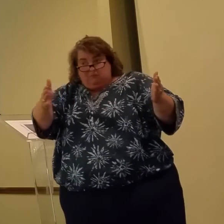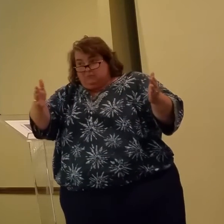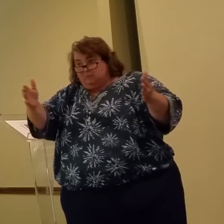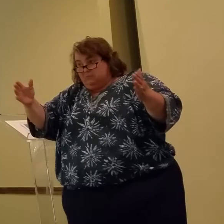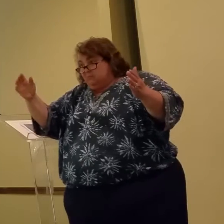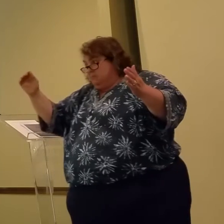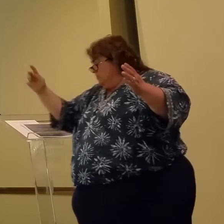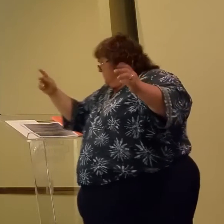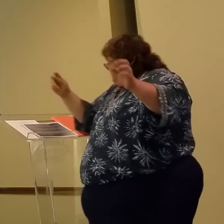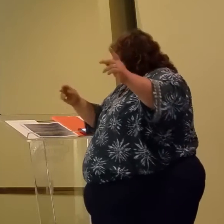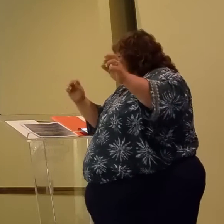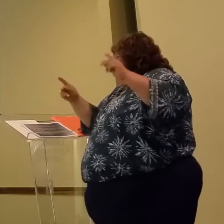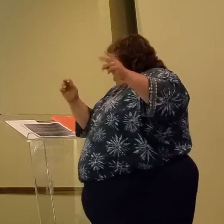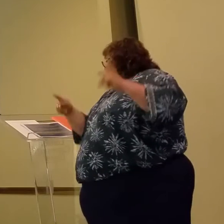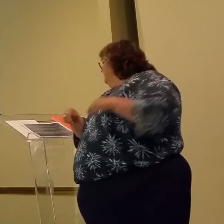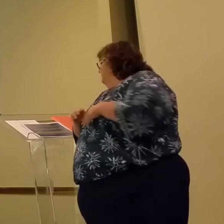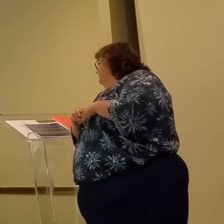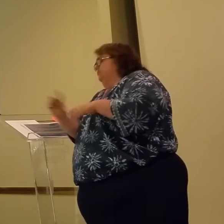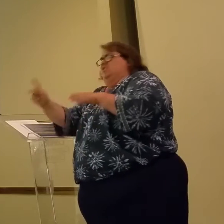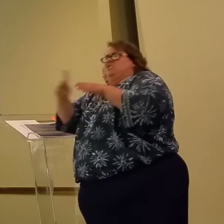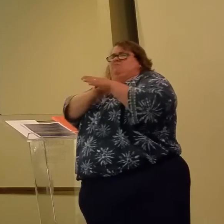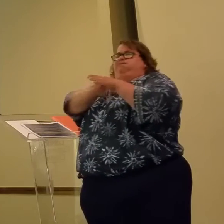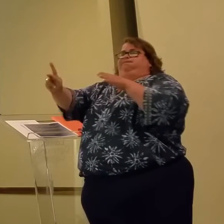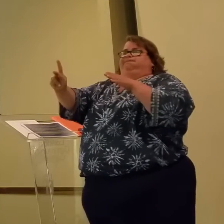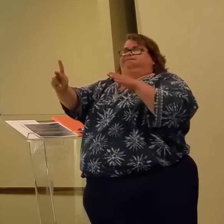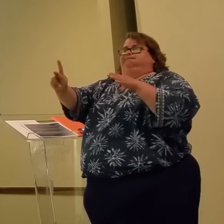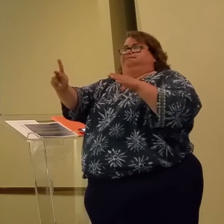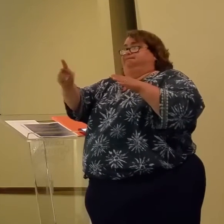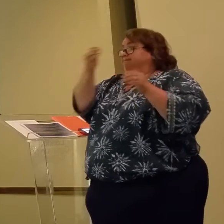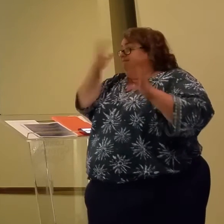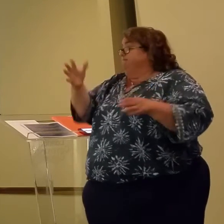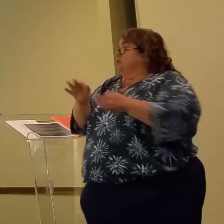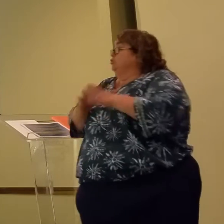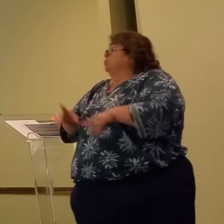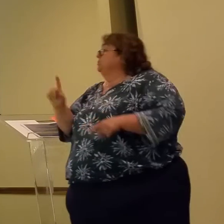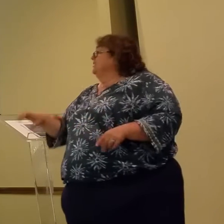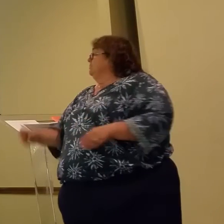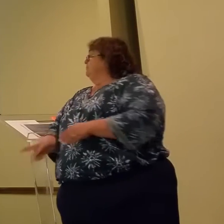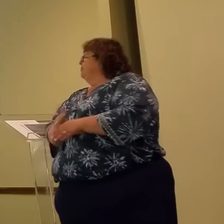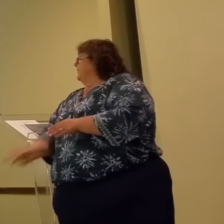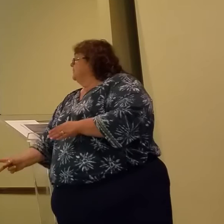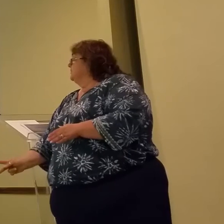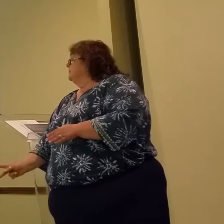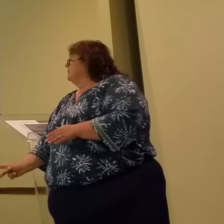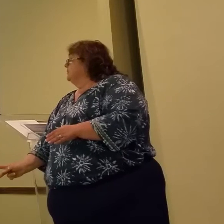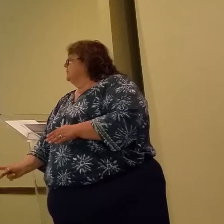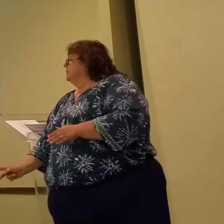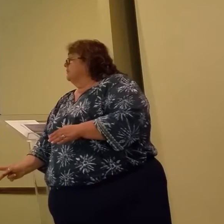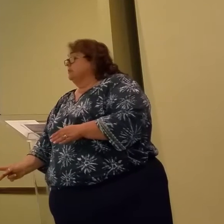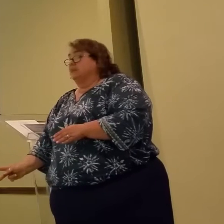go ahead and add that right now. Okay. You know, interpreters must be